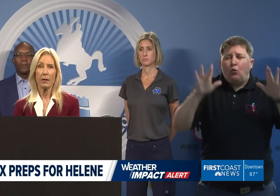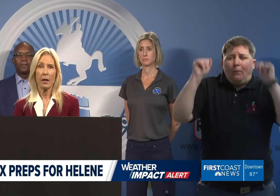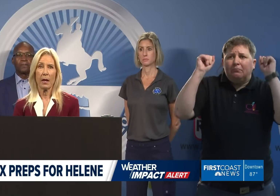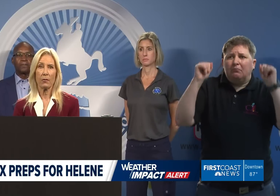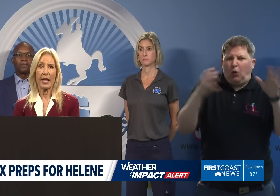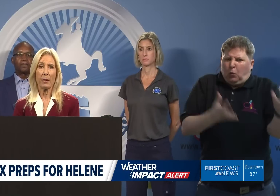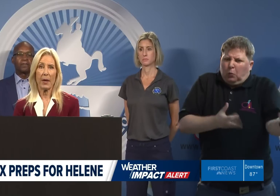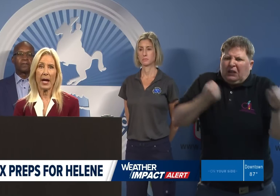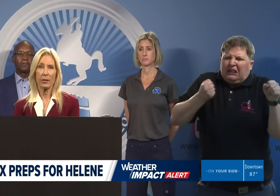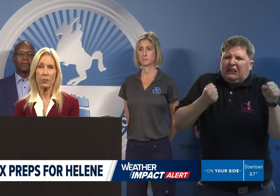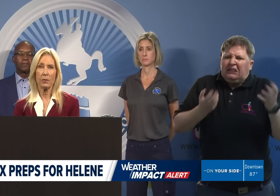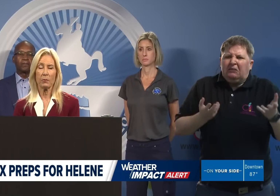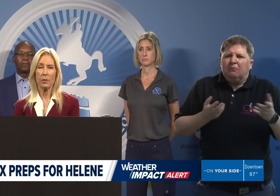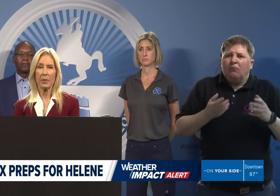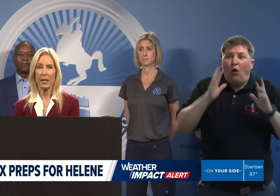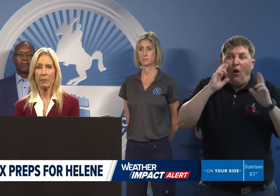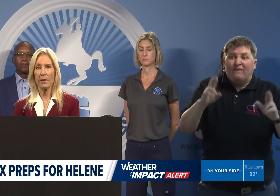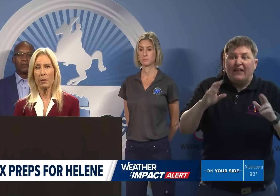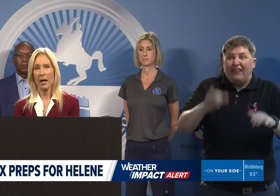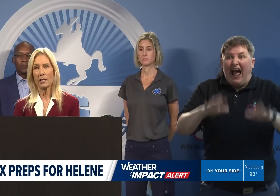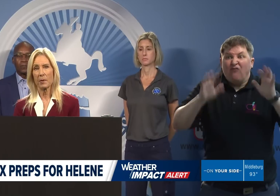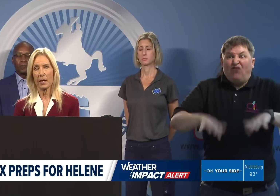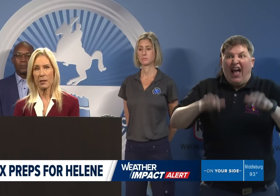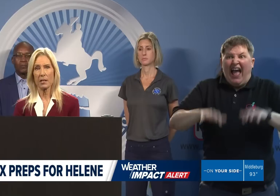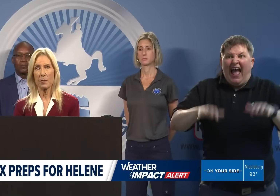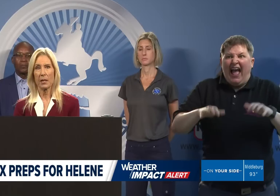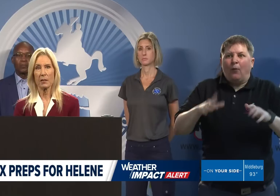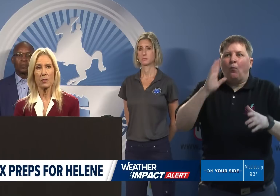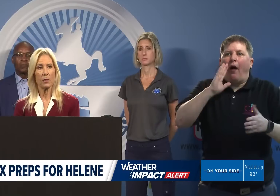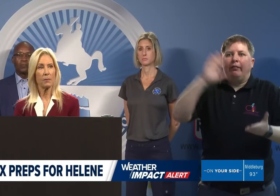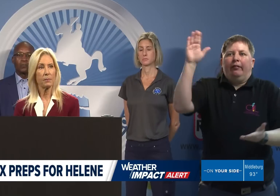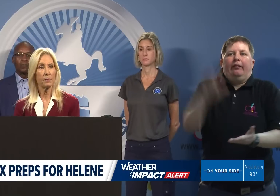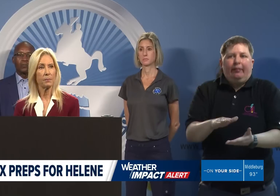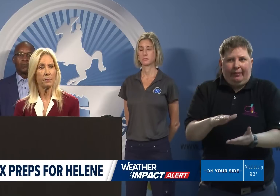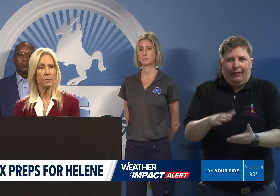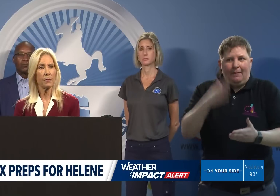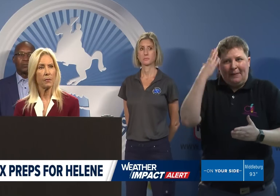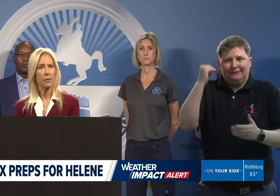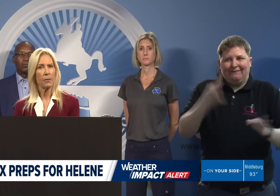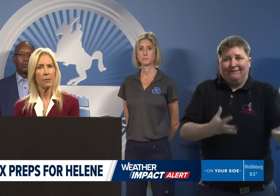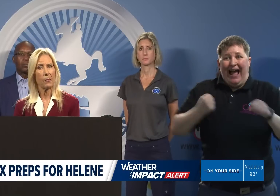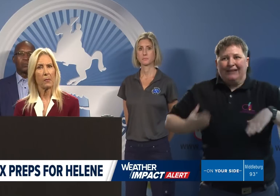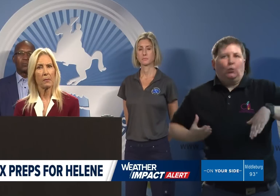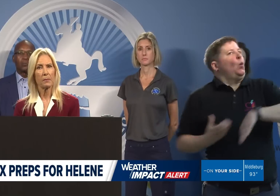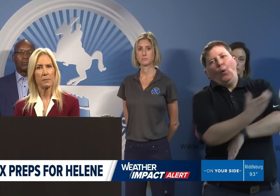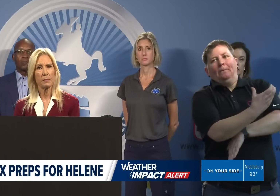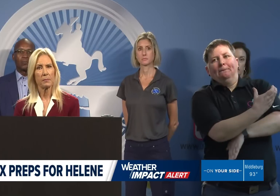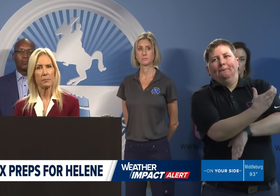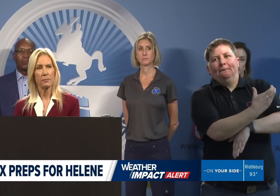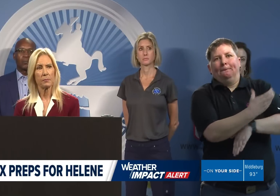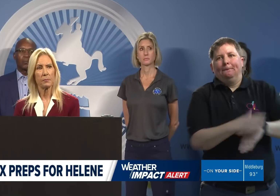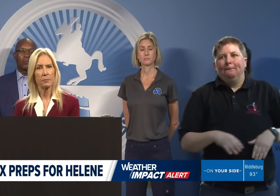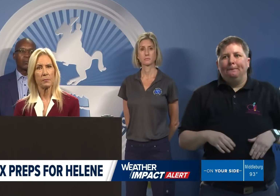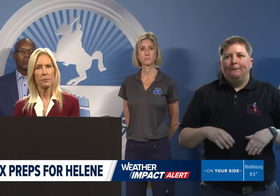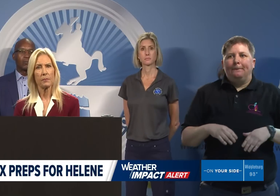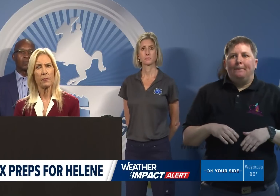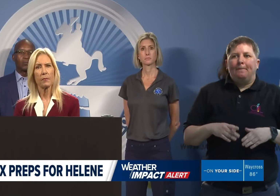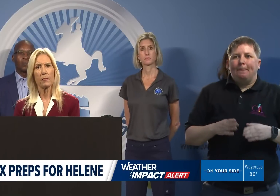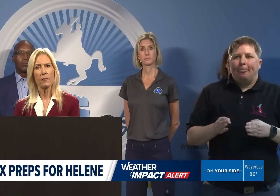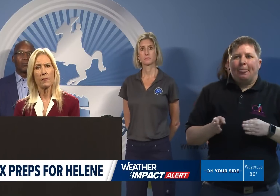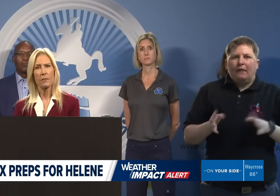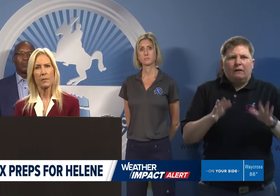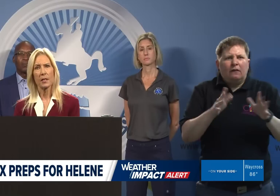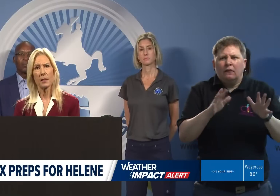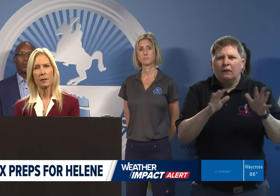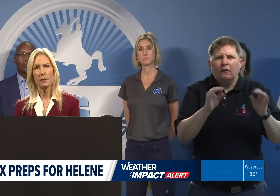that rain impact will be minimized because of the speed of the storm. Is there a level of seriousness? Oh, I'm sorry. Go for it. Is there a level